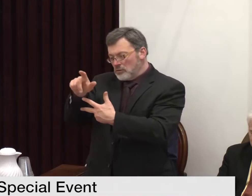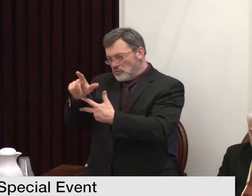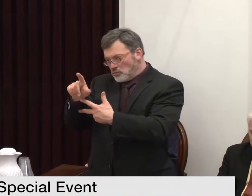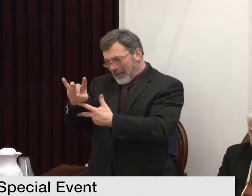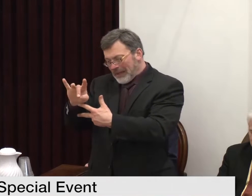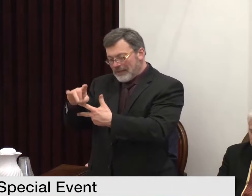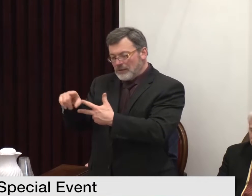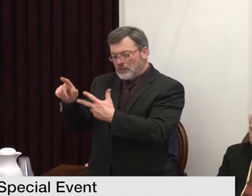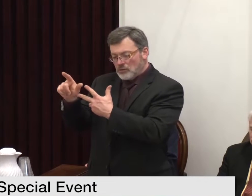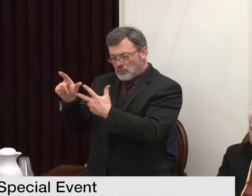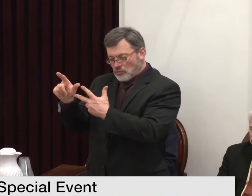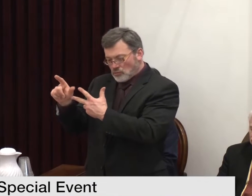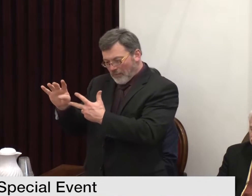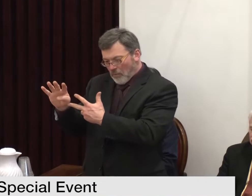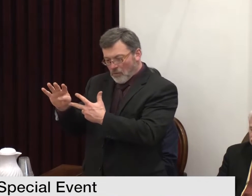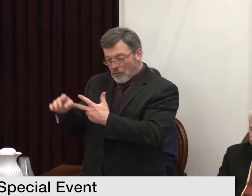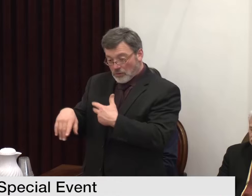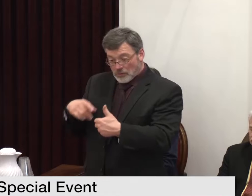14,000 fewer kids,